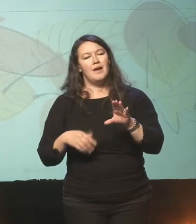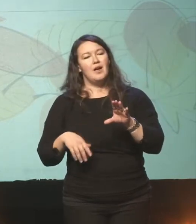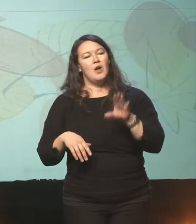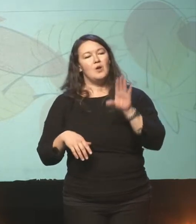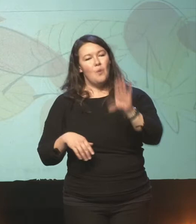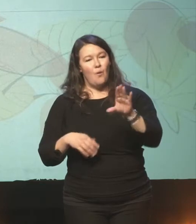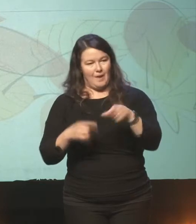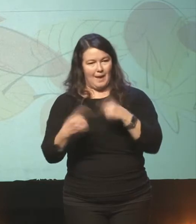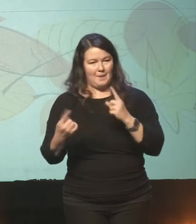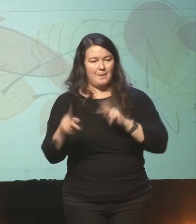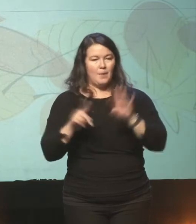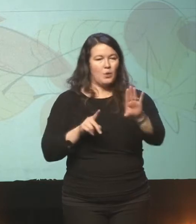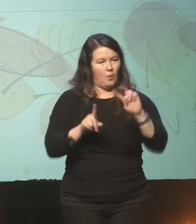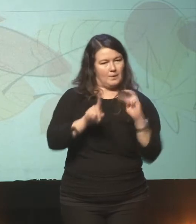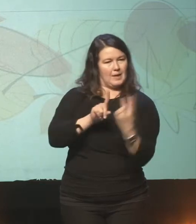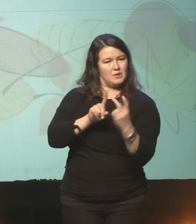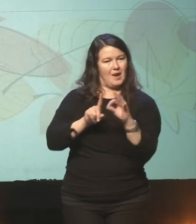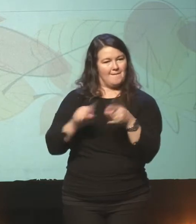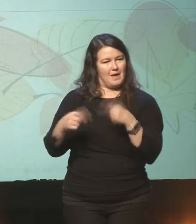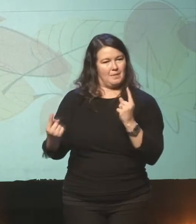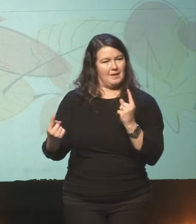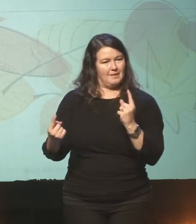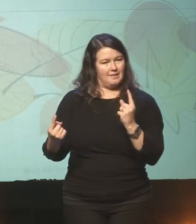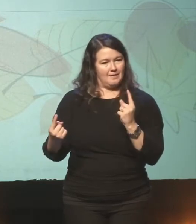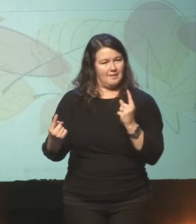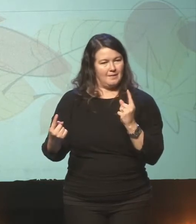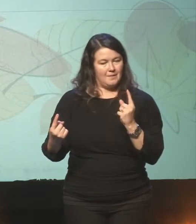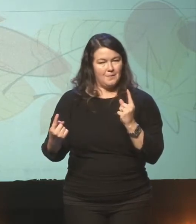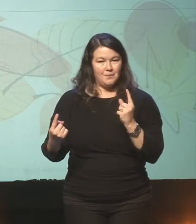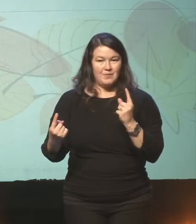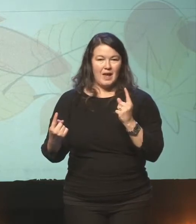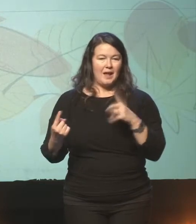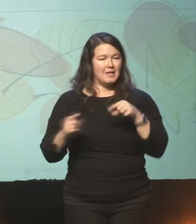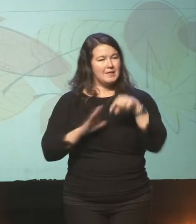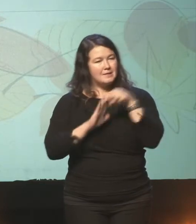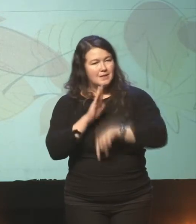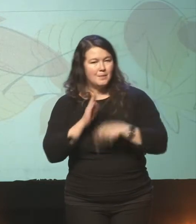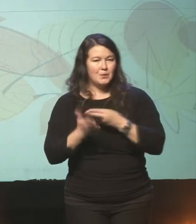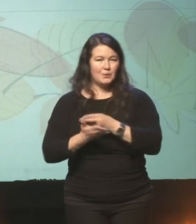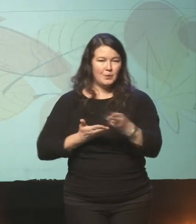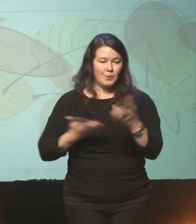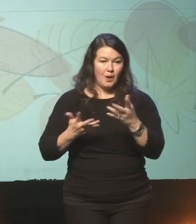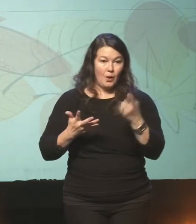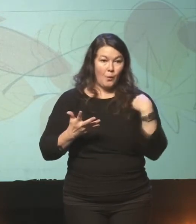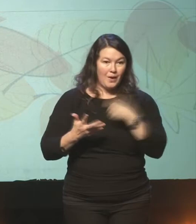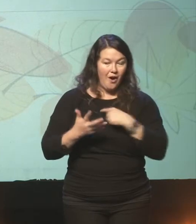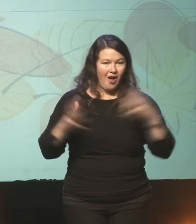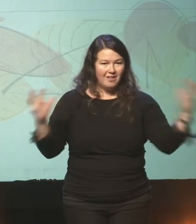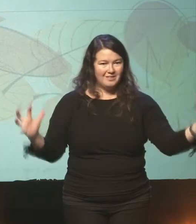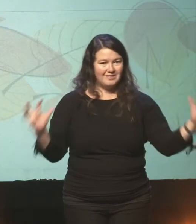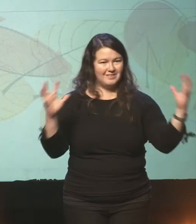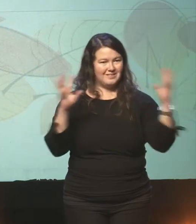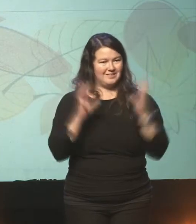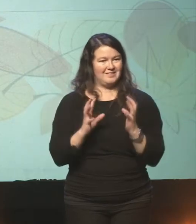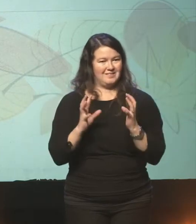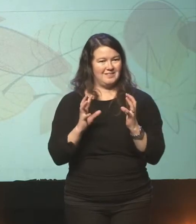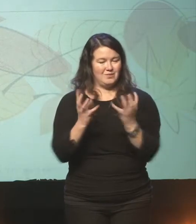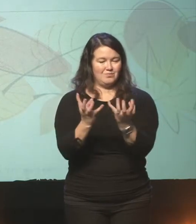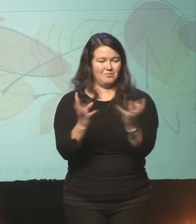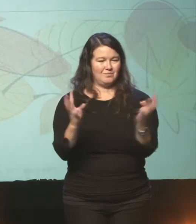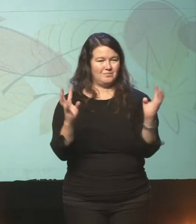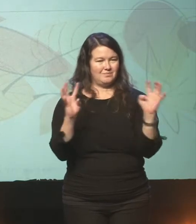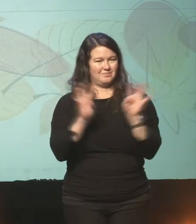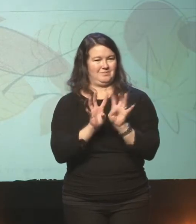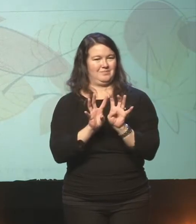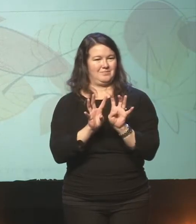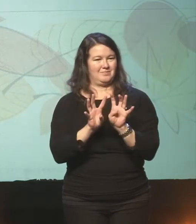people you perceive. And this deep truth that the psalmist gives us is that we all come to the table. We all have cups